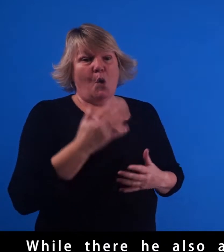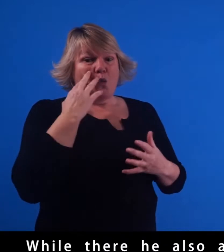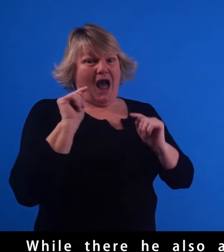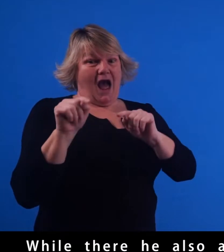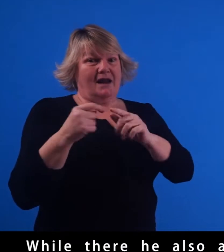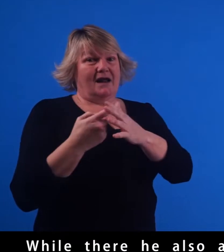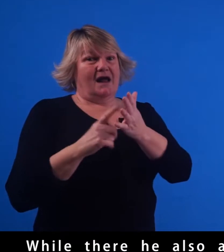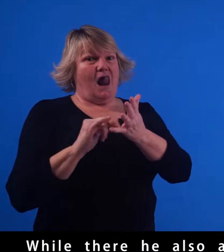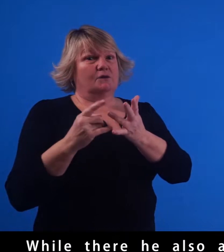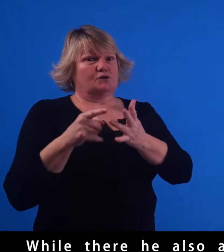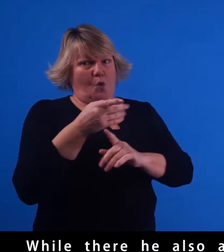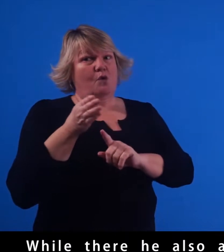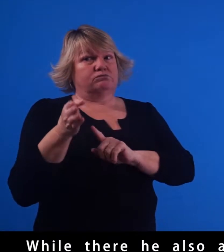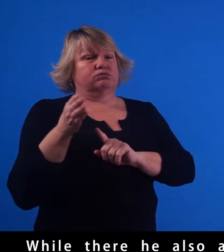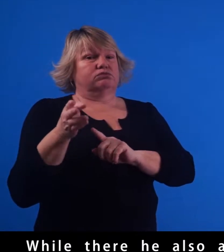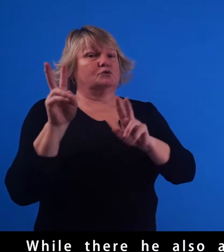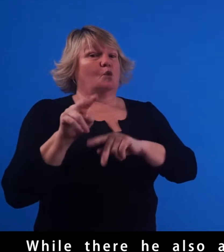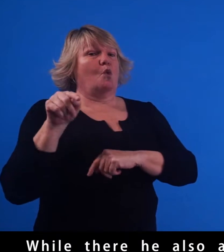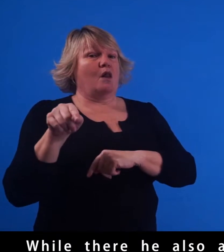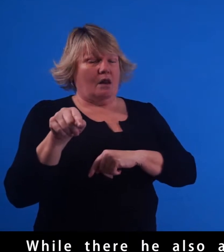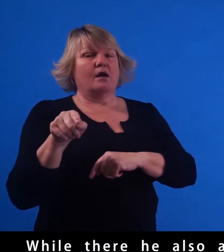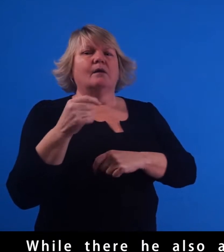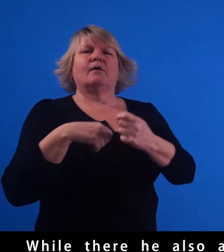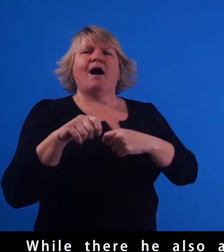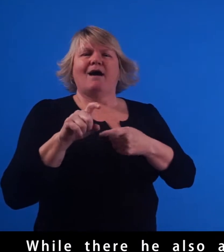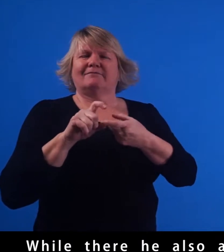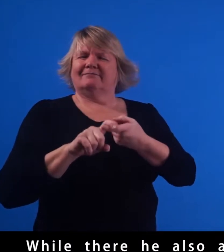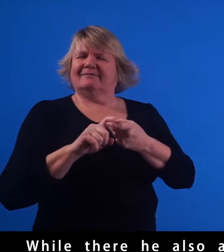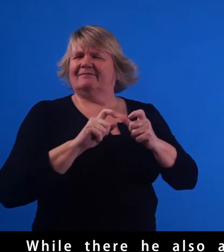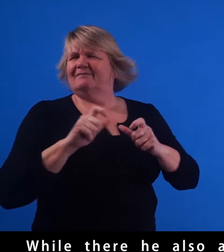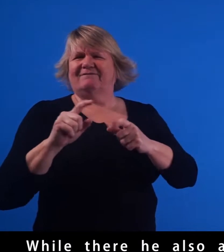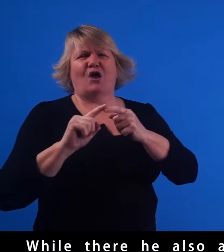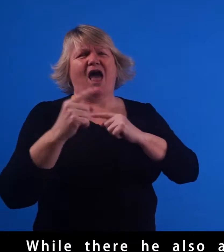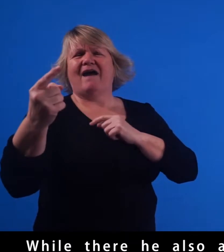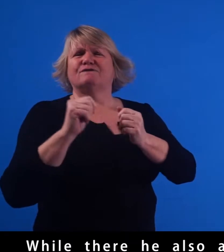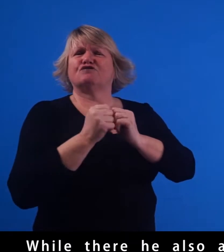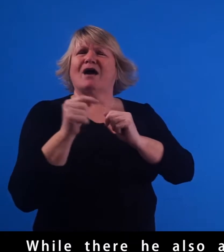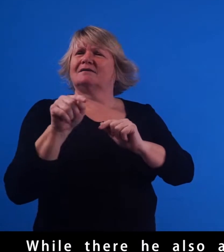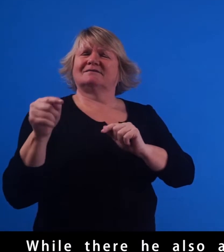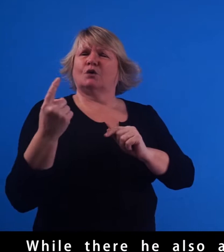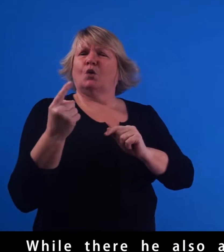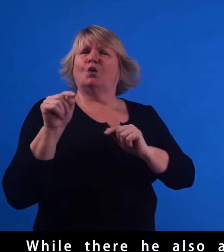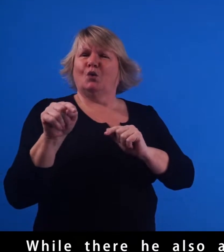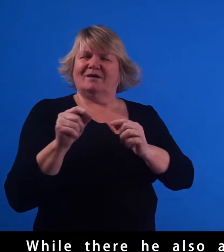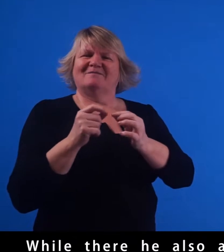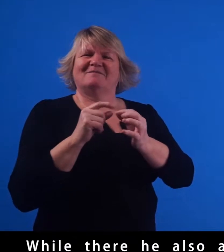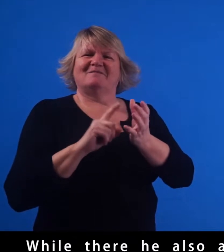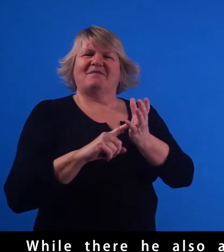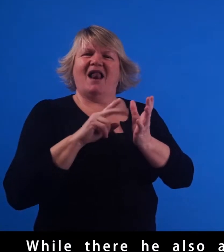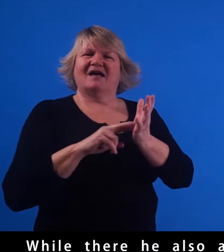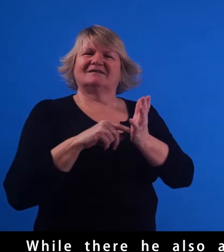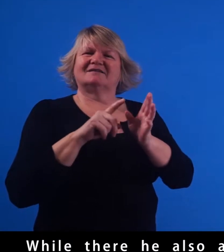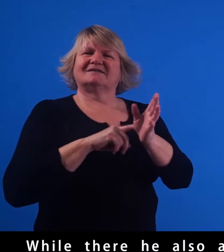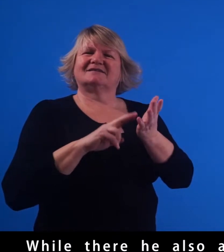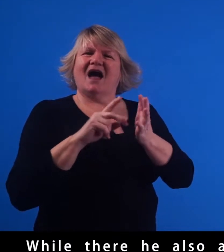While there, he also attended school in Kelso and became lifelong friends with the Ballantyne